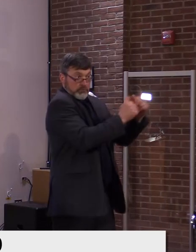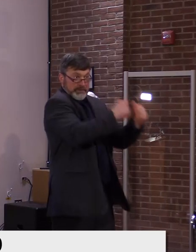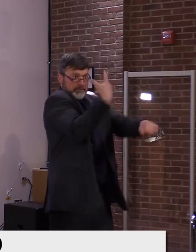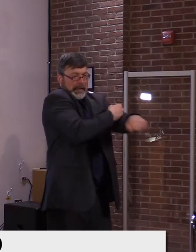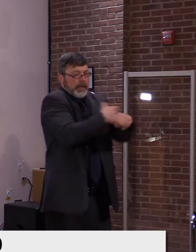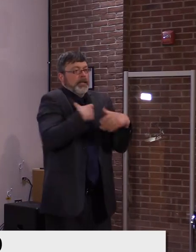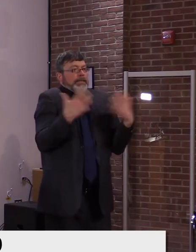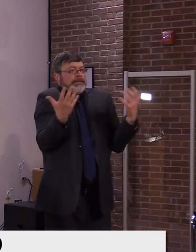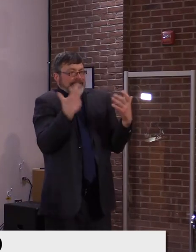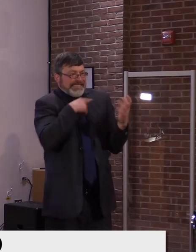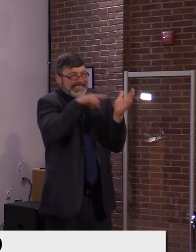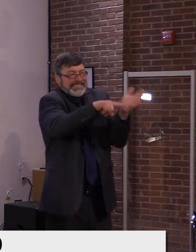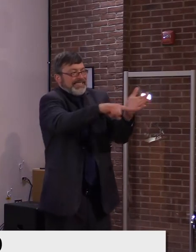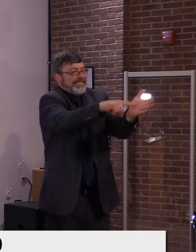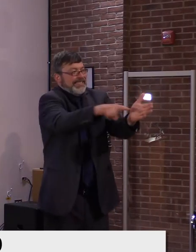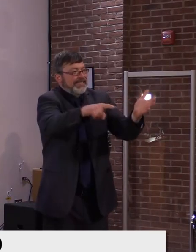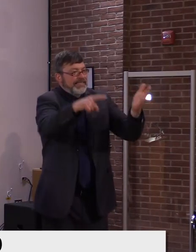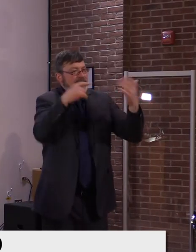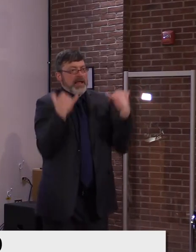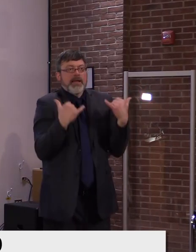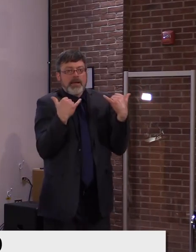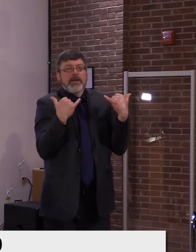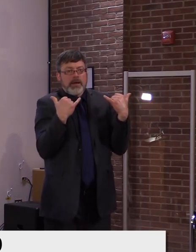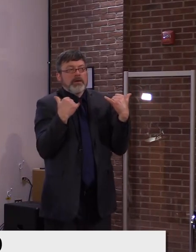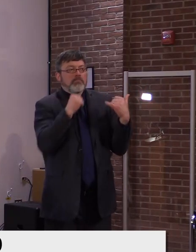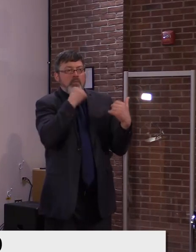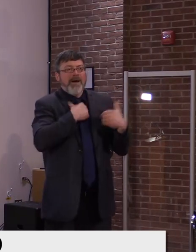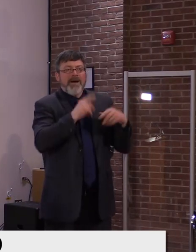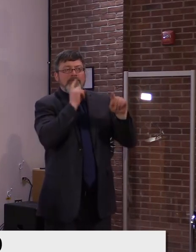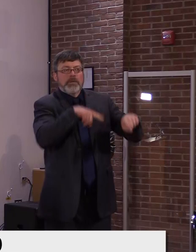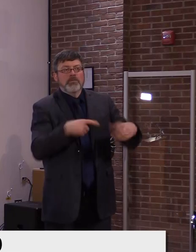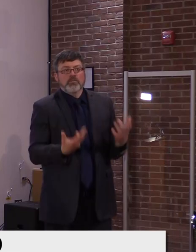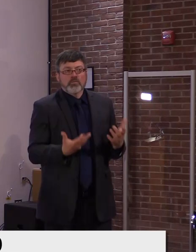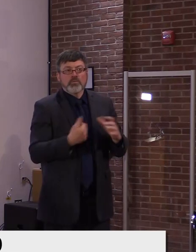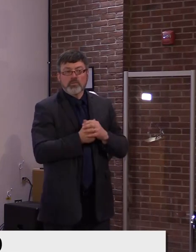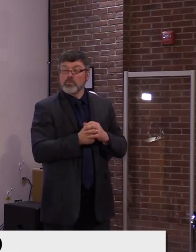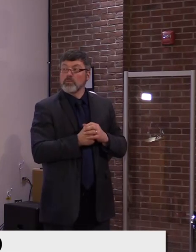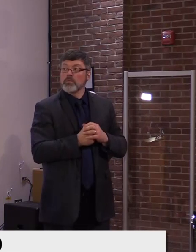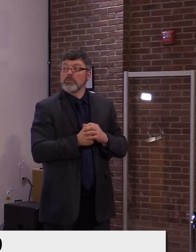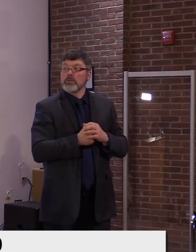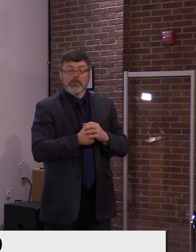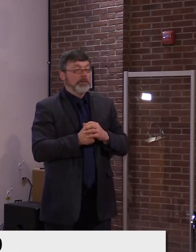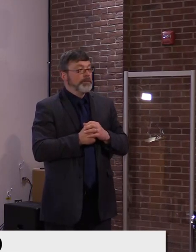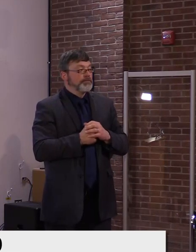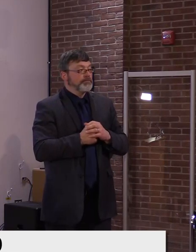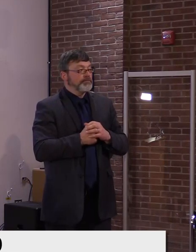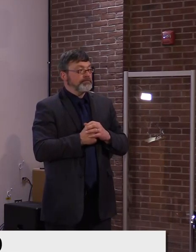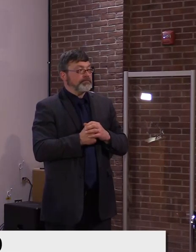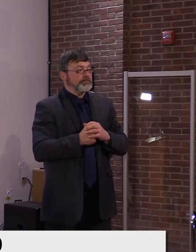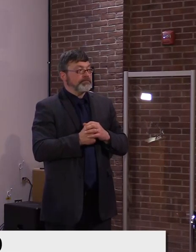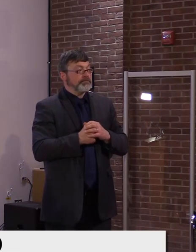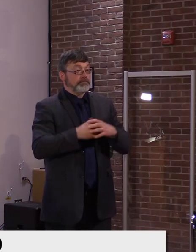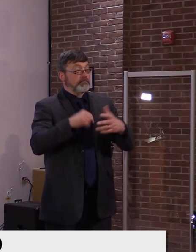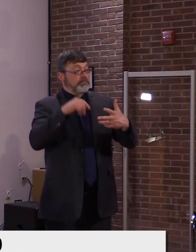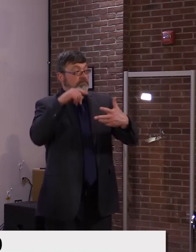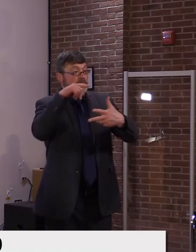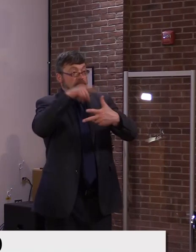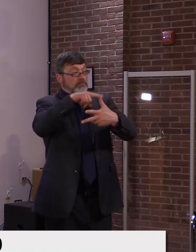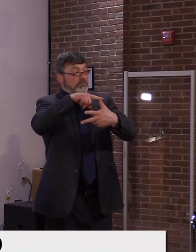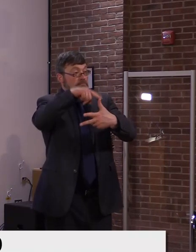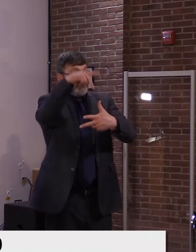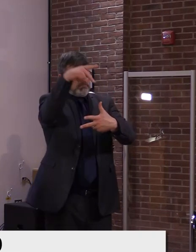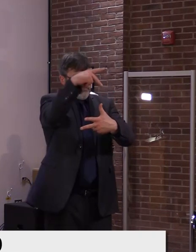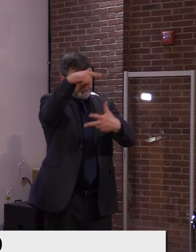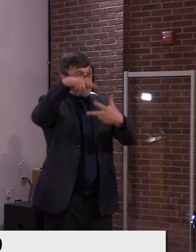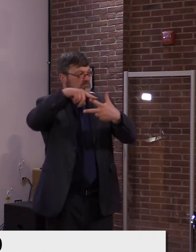risk. Most women are not going to have that problem. The other two vaccines that are available